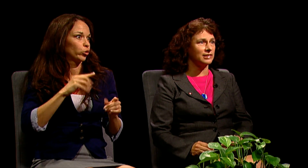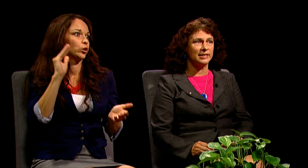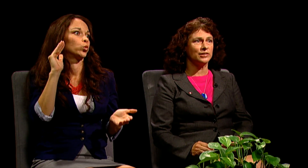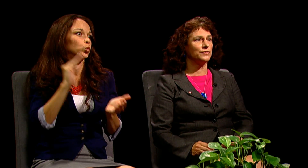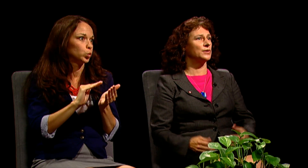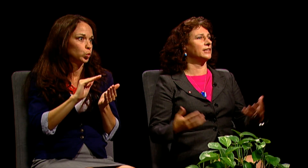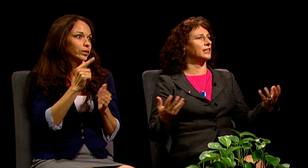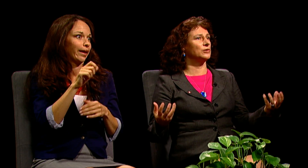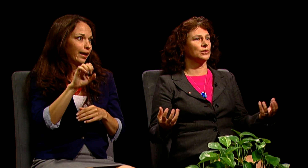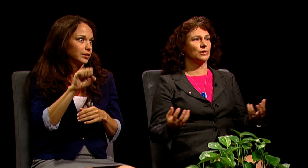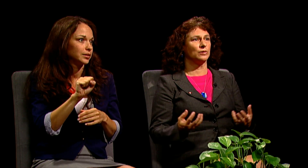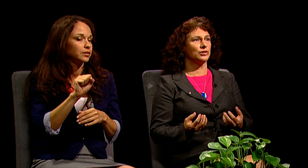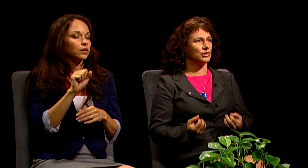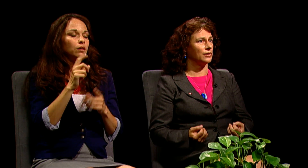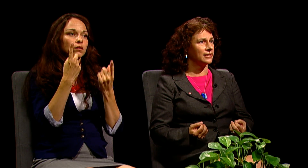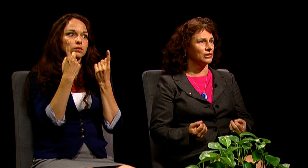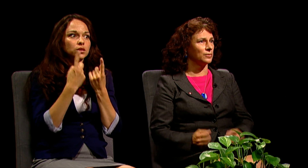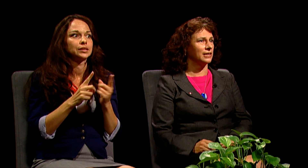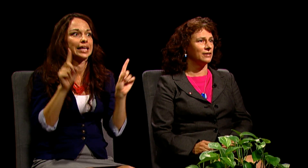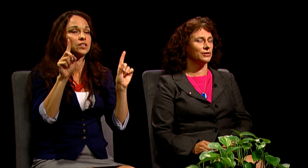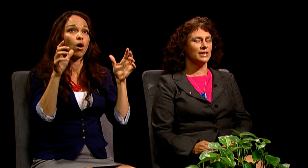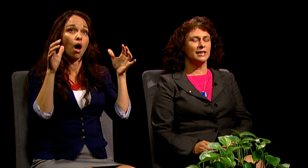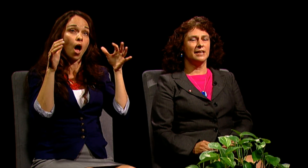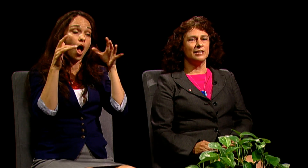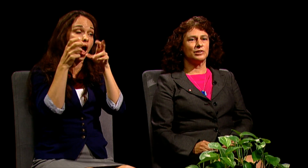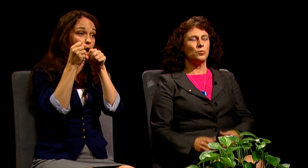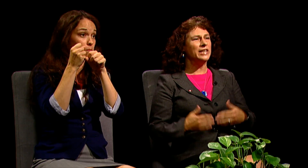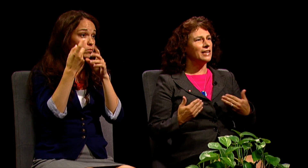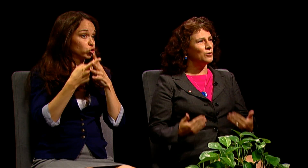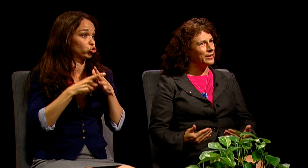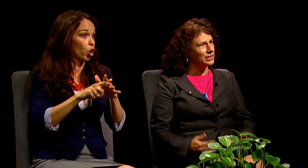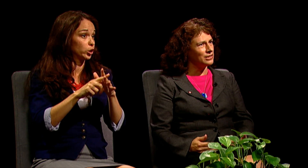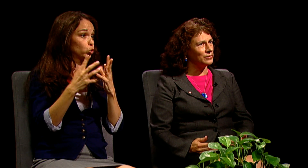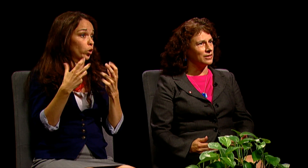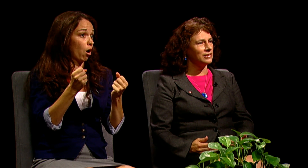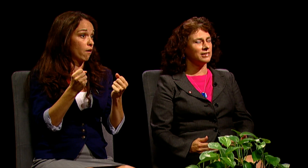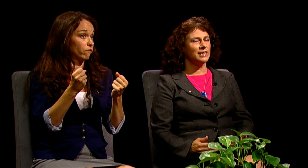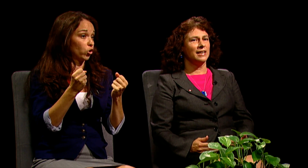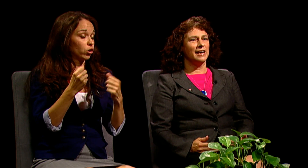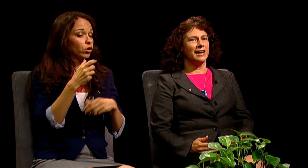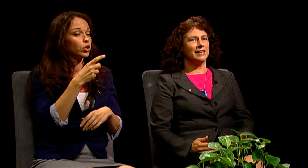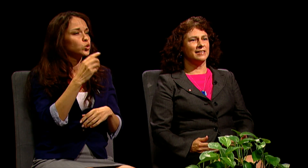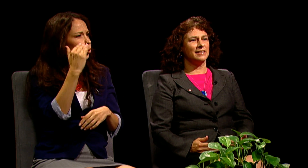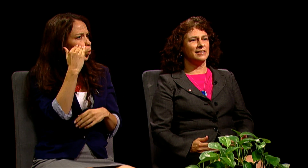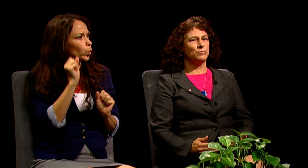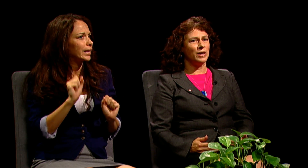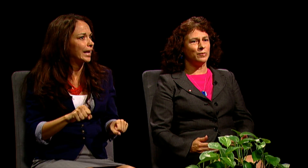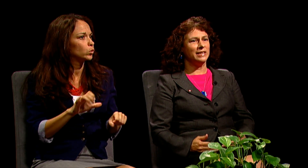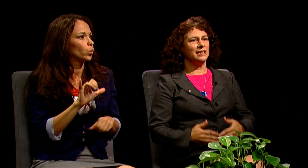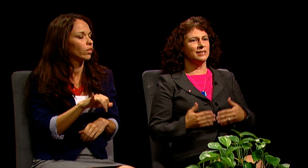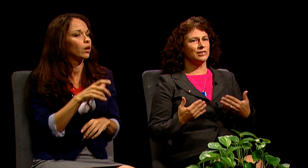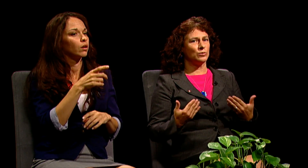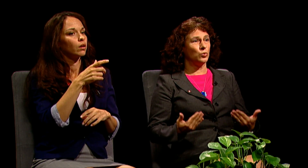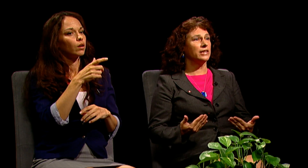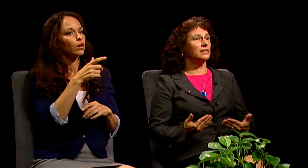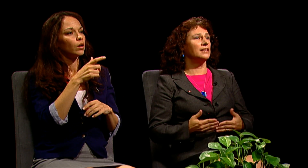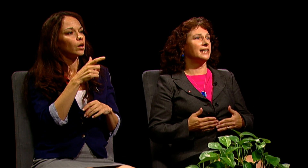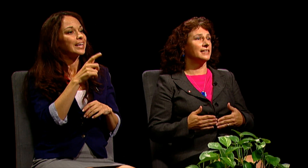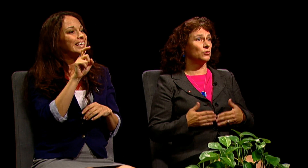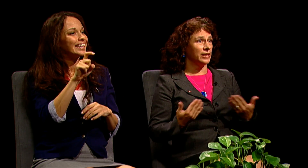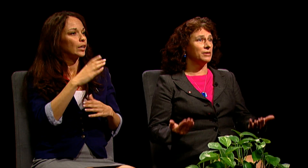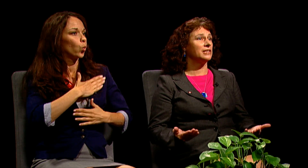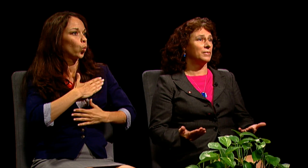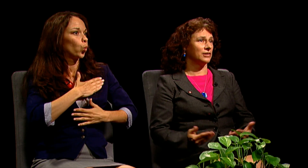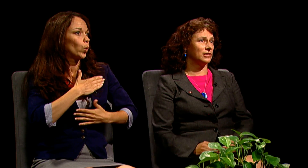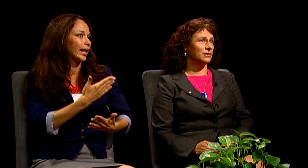very successful, and the ozone hole is starting to recover. So we know we can do this. And what we need is the will